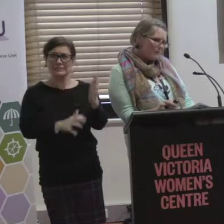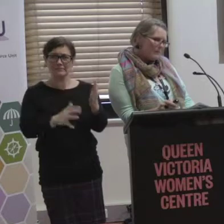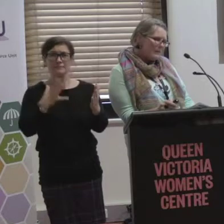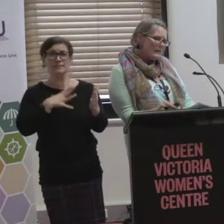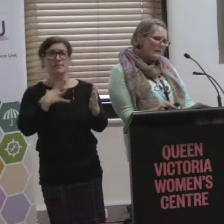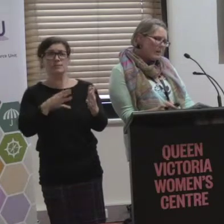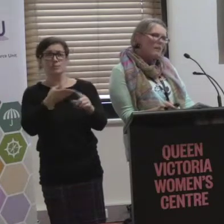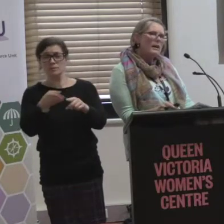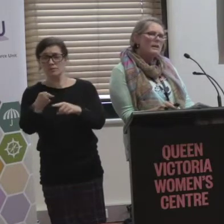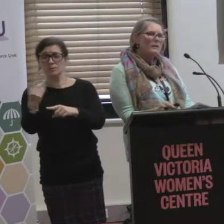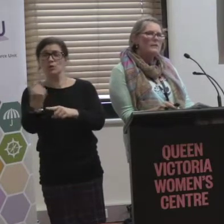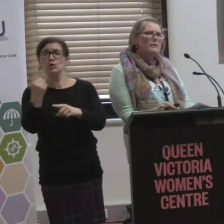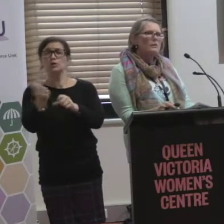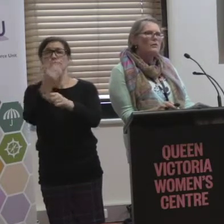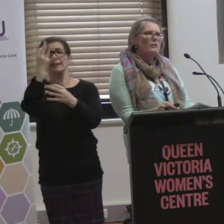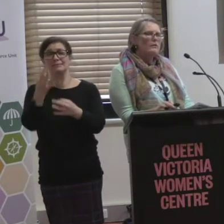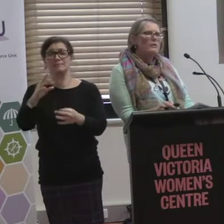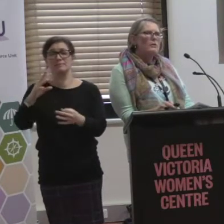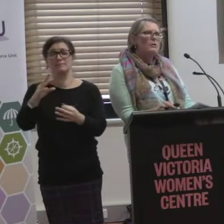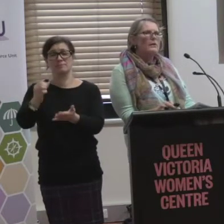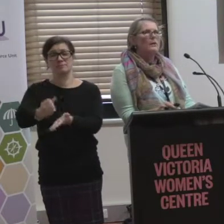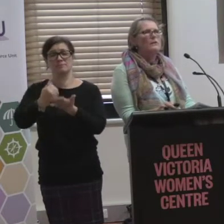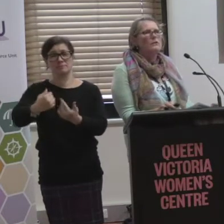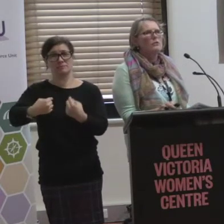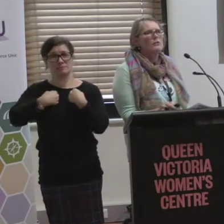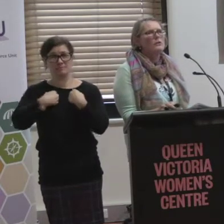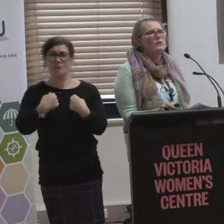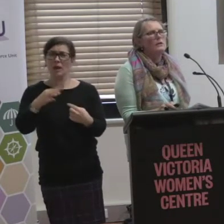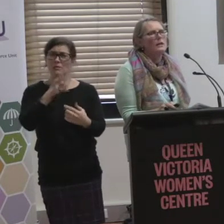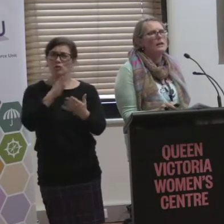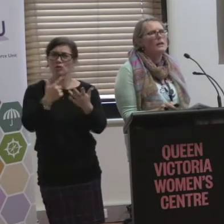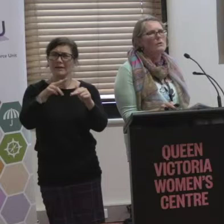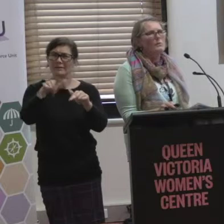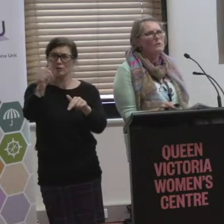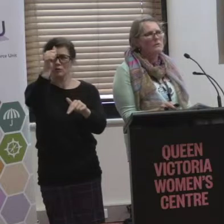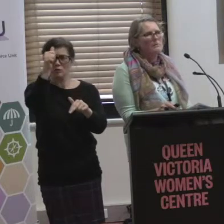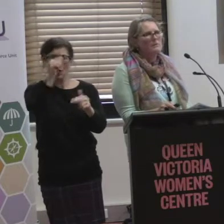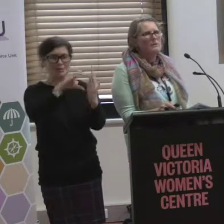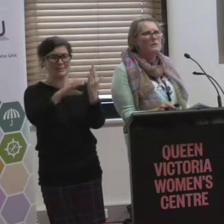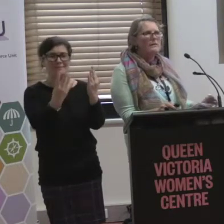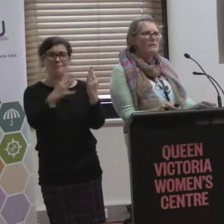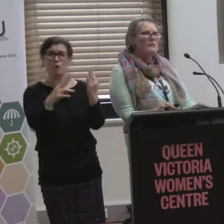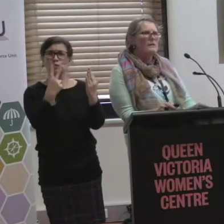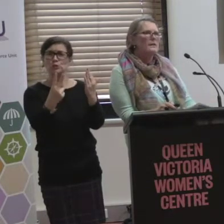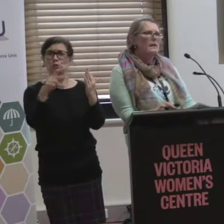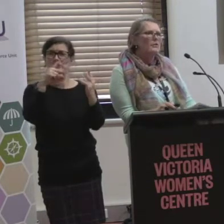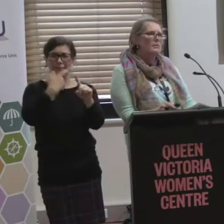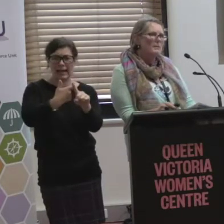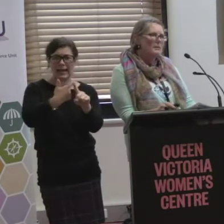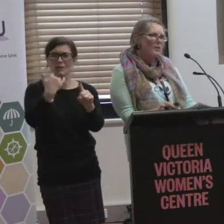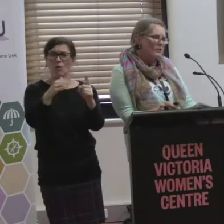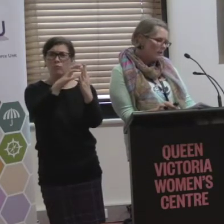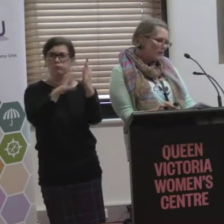individual? There's a hierarchical list. I'm not sure if you're familiar with the old Section 42K or the person responsible list that was in the